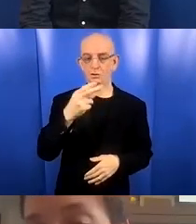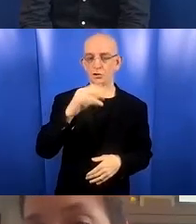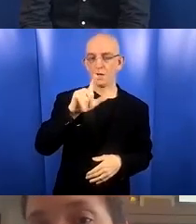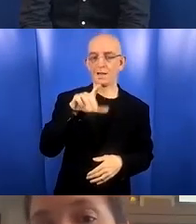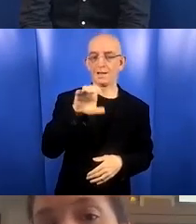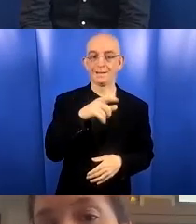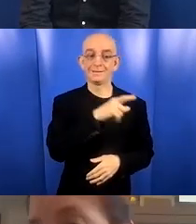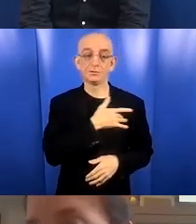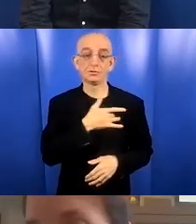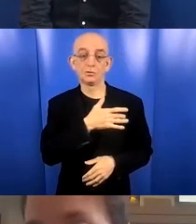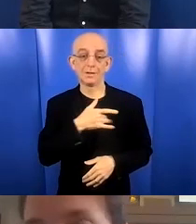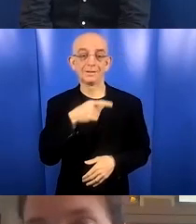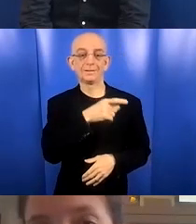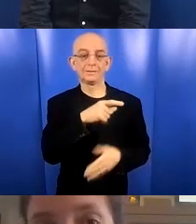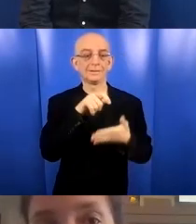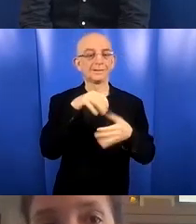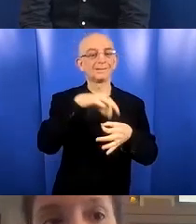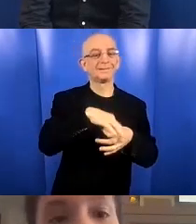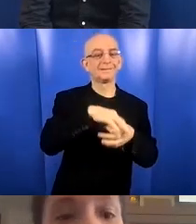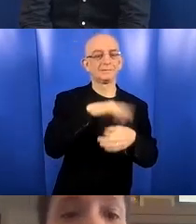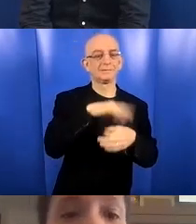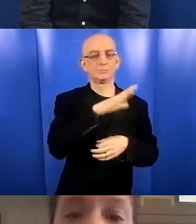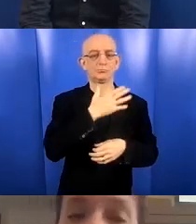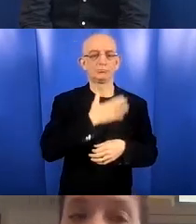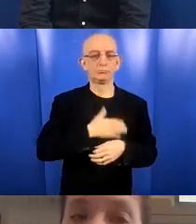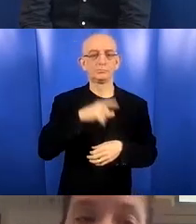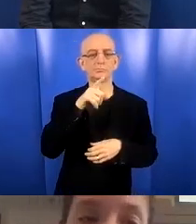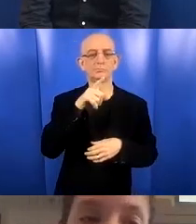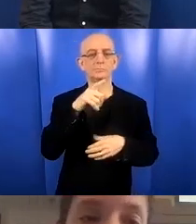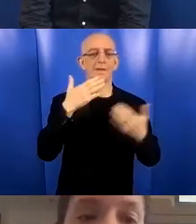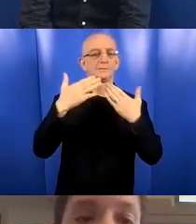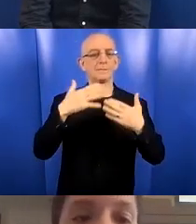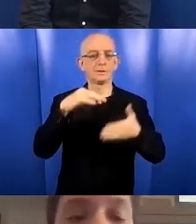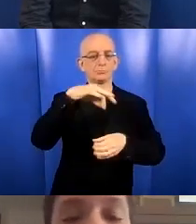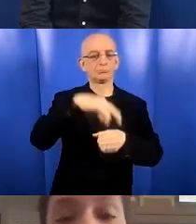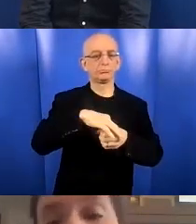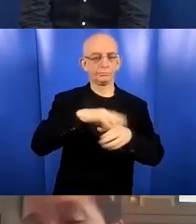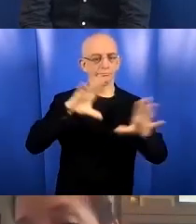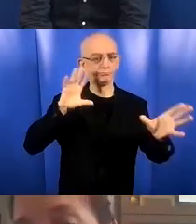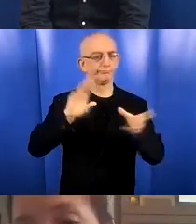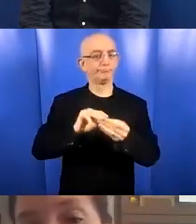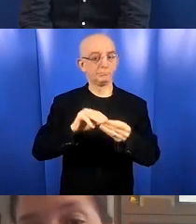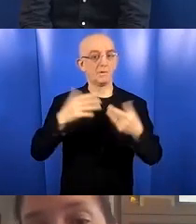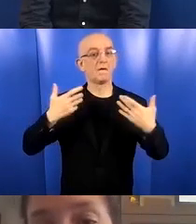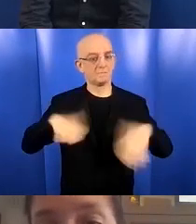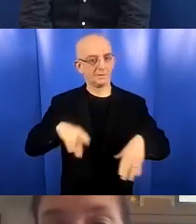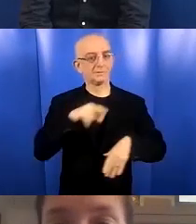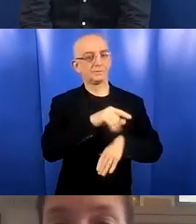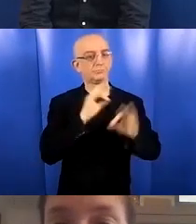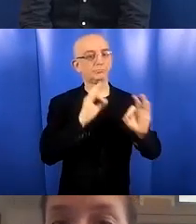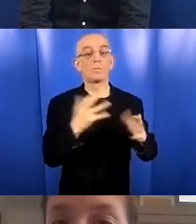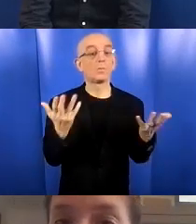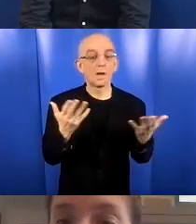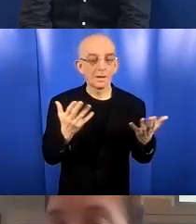direct result of the mass protests in 2019. We saw Black Lives Matter in the US and